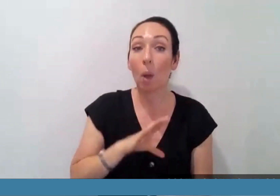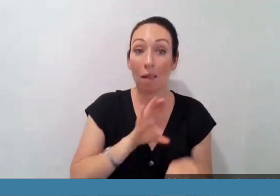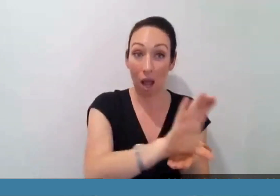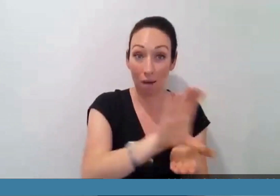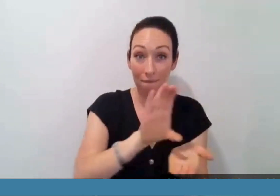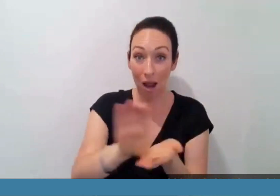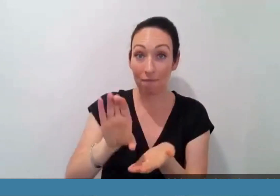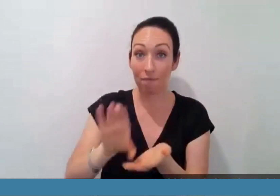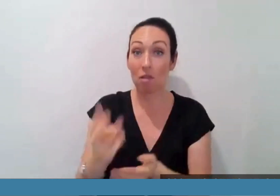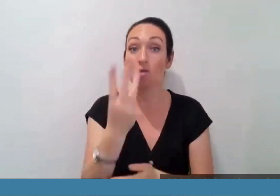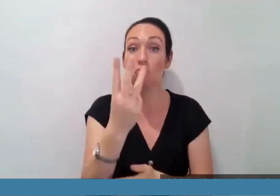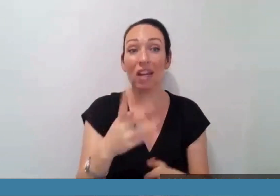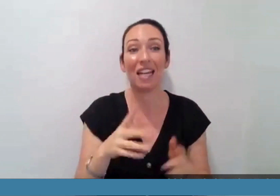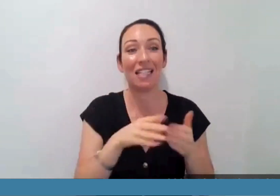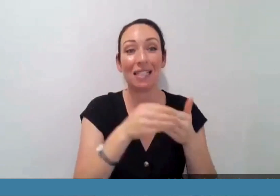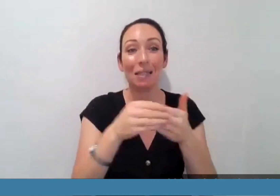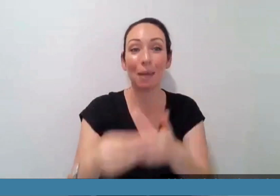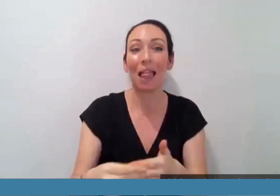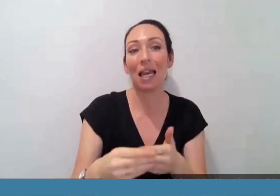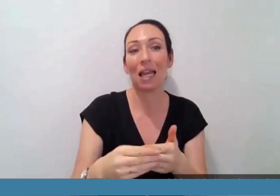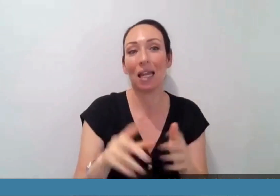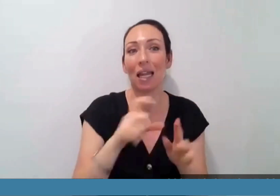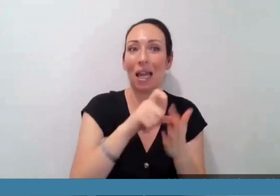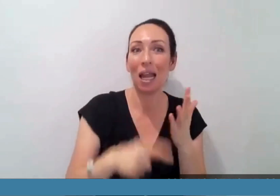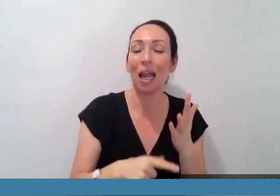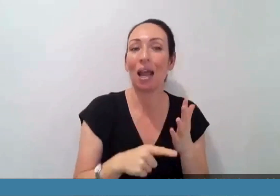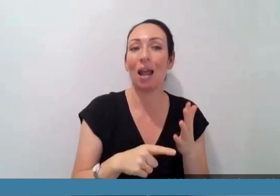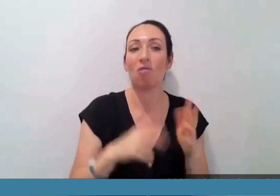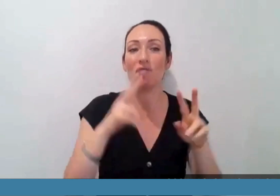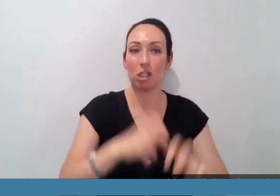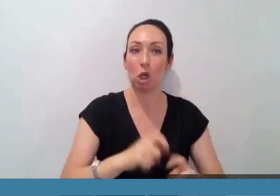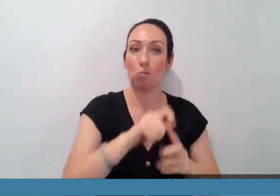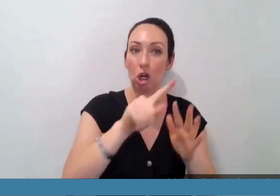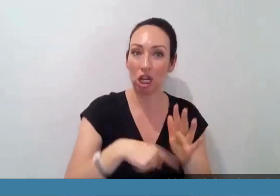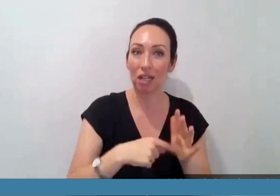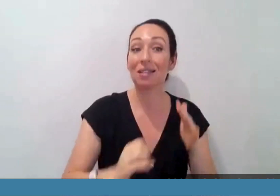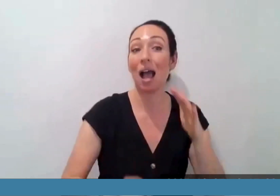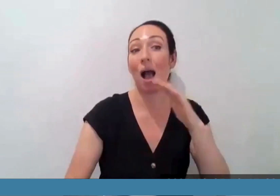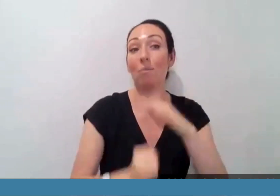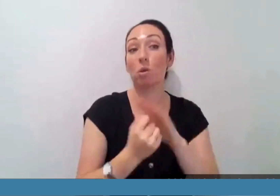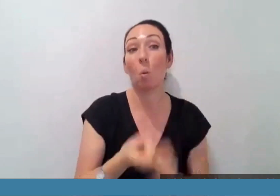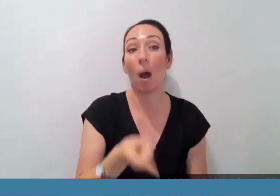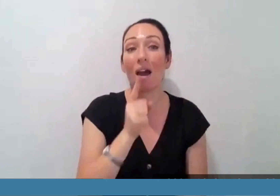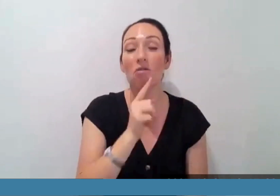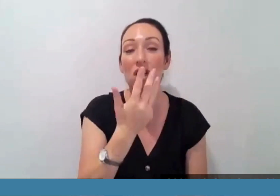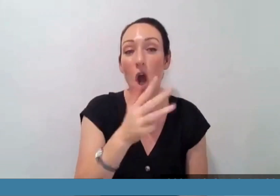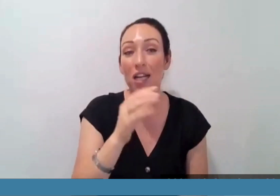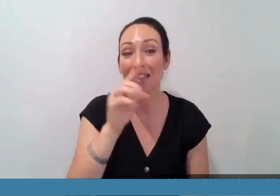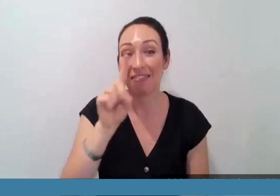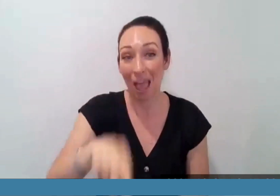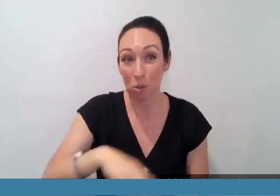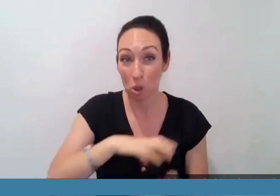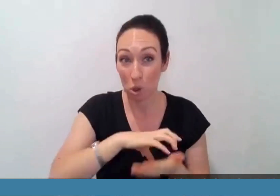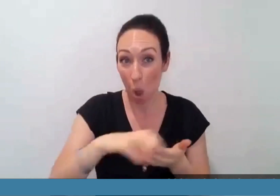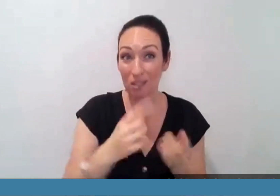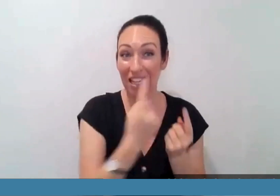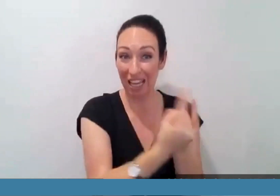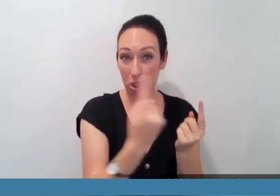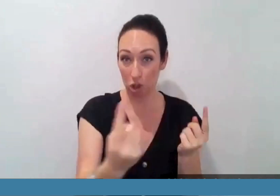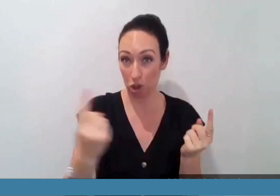research projects up to $190,000 for each of those 3 projects. And these are to